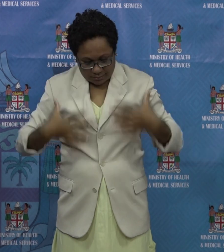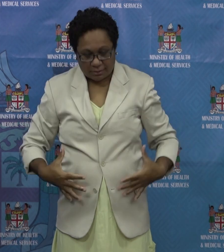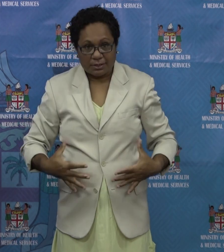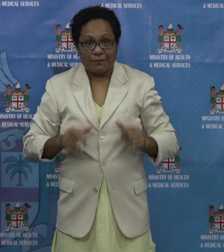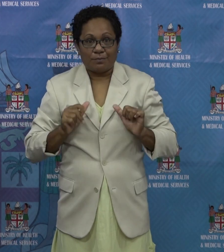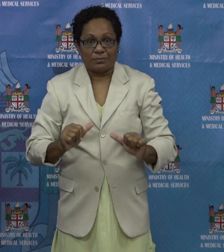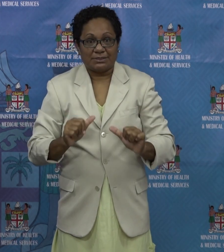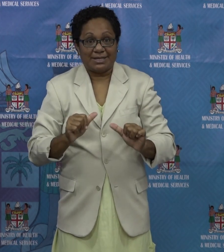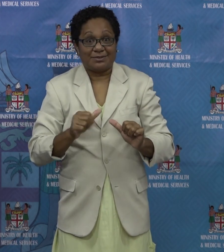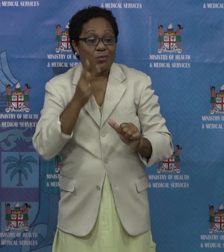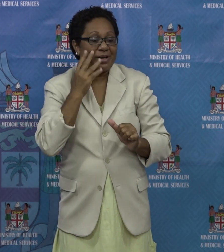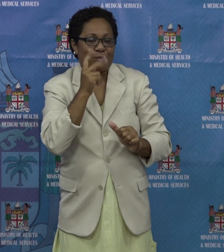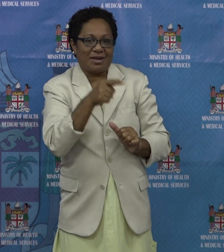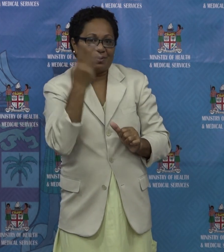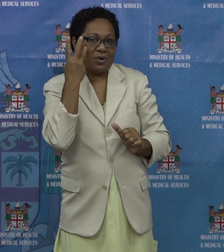referral.